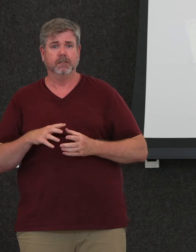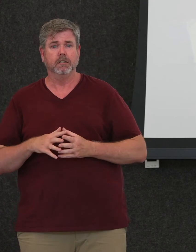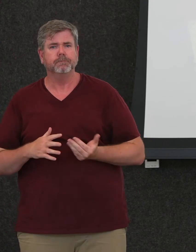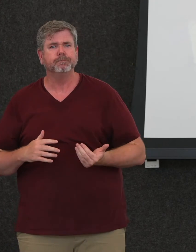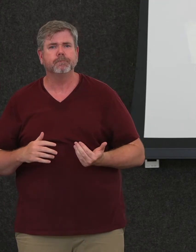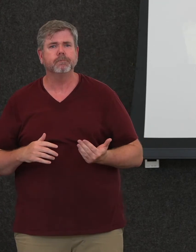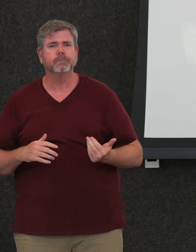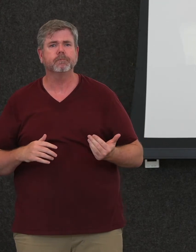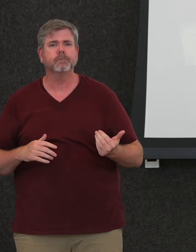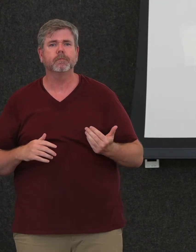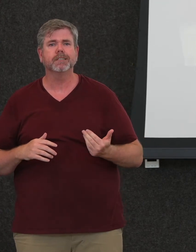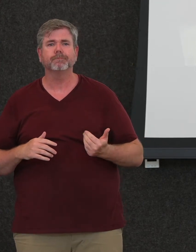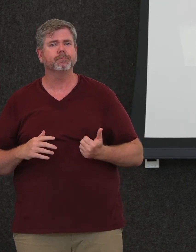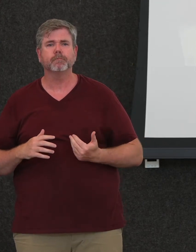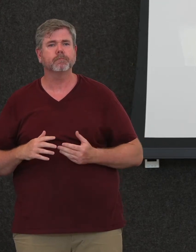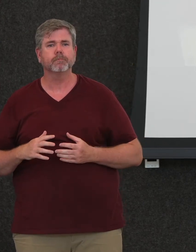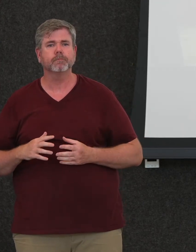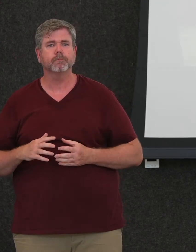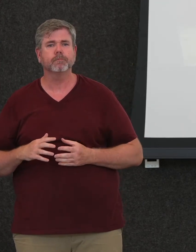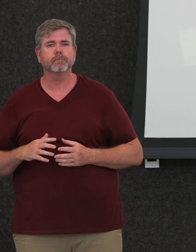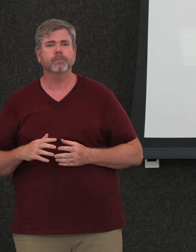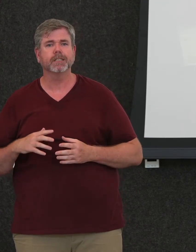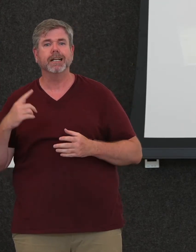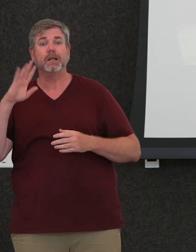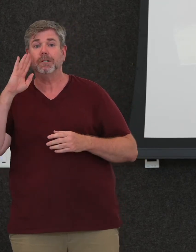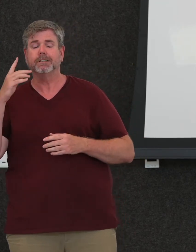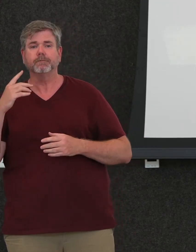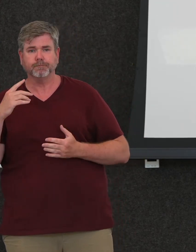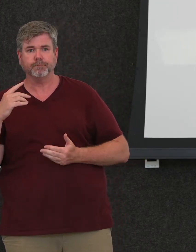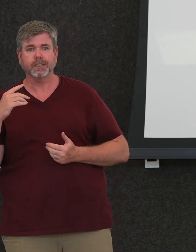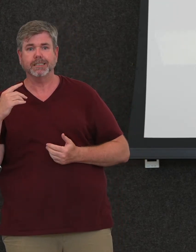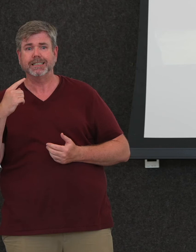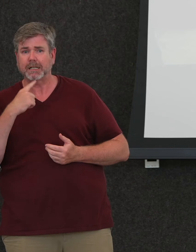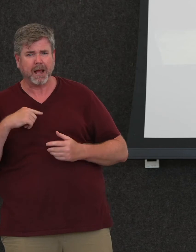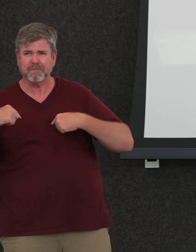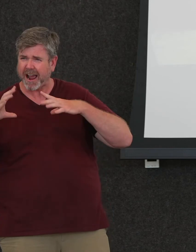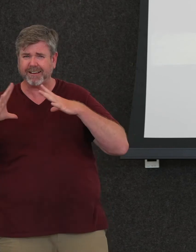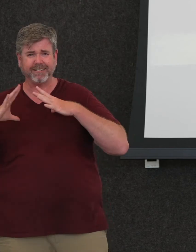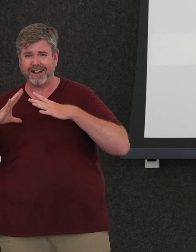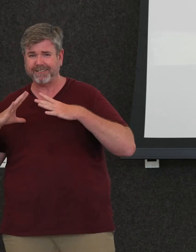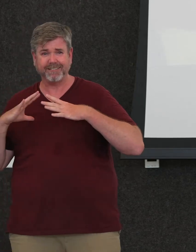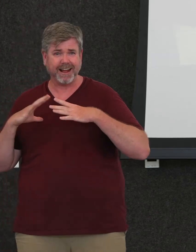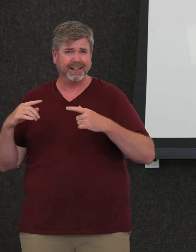Thank you for sharing that. I'm sorry, very sorry for your loss, and appreciate you sharing that.